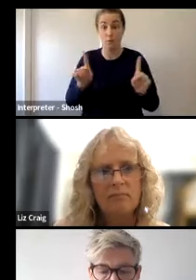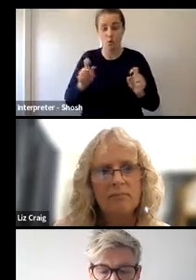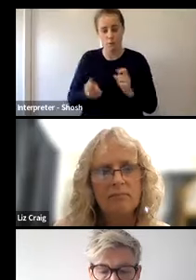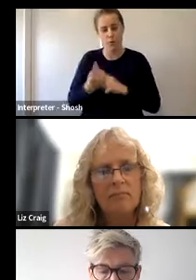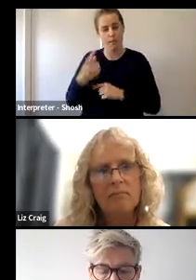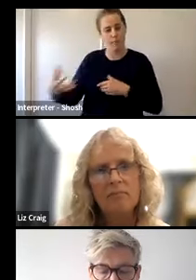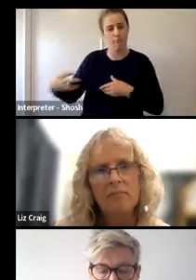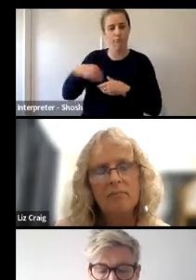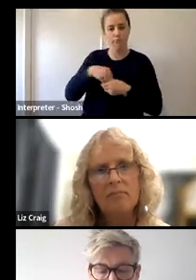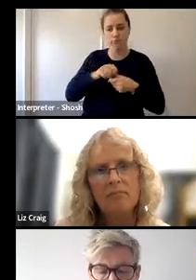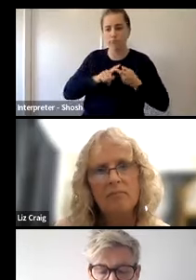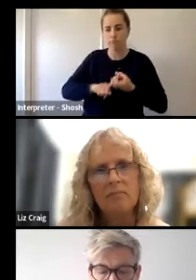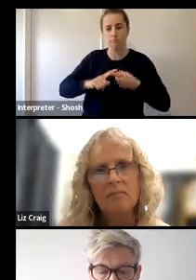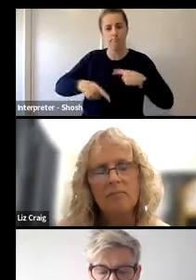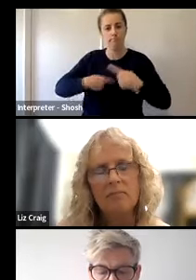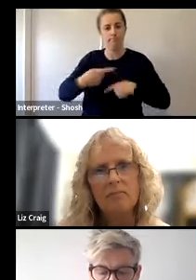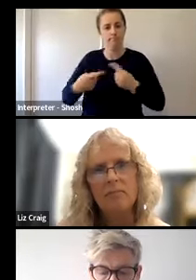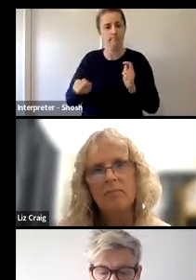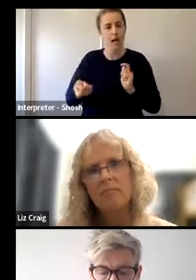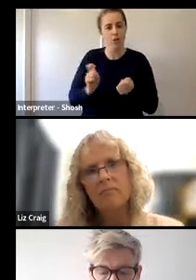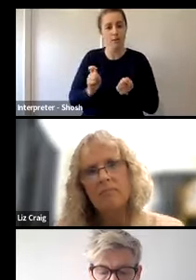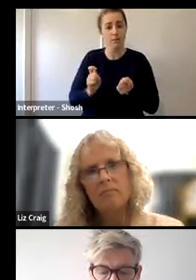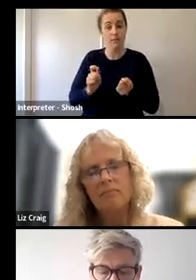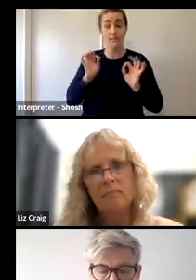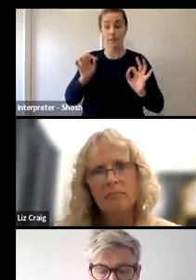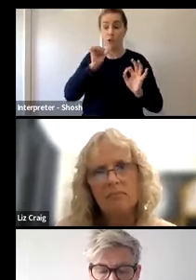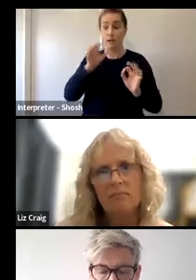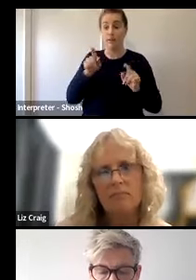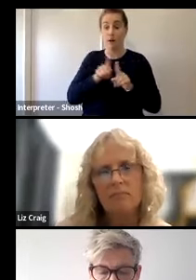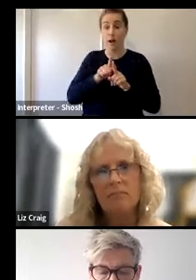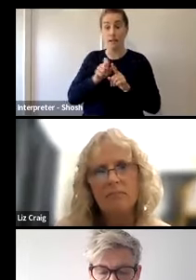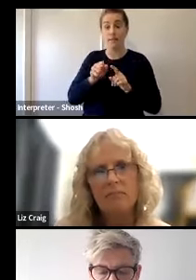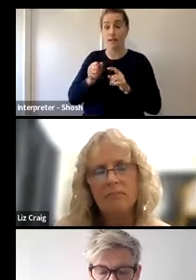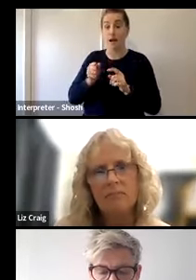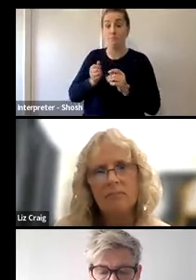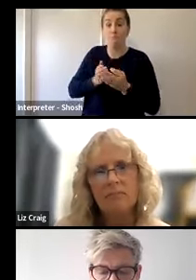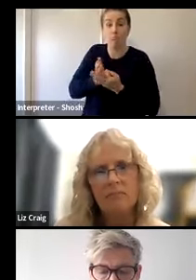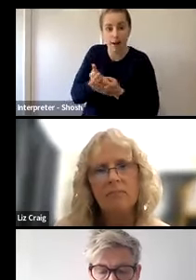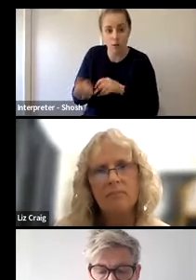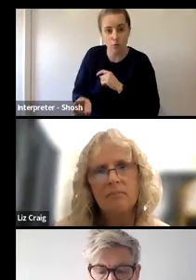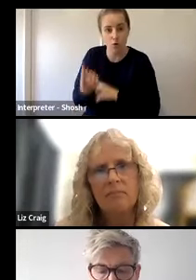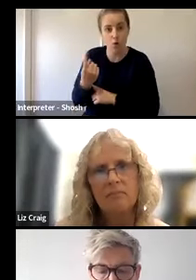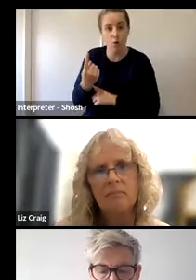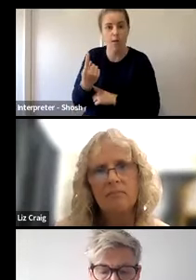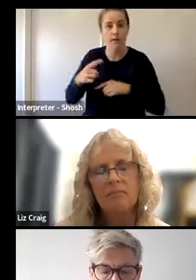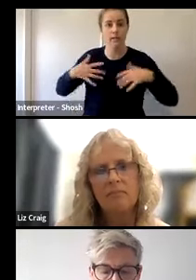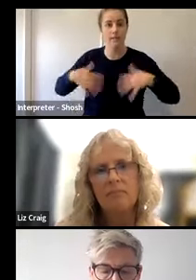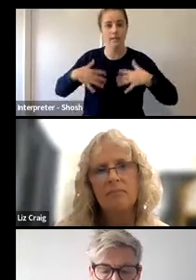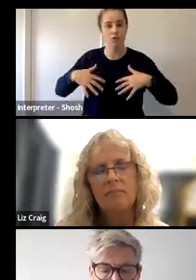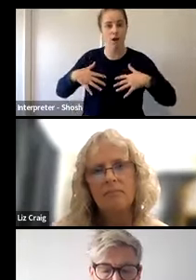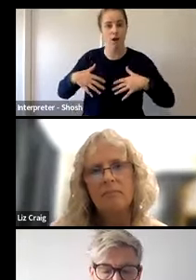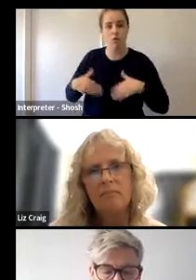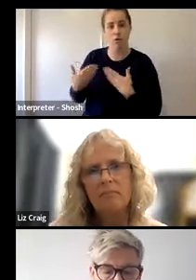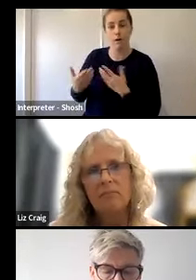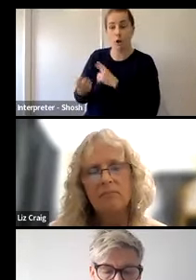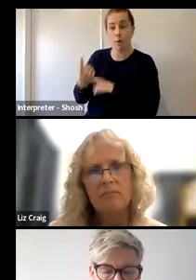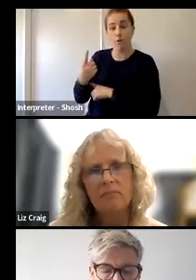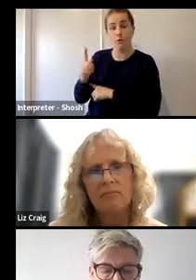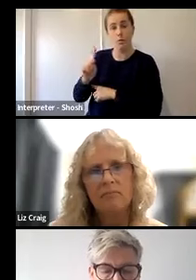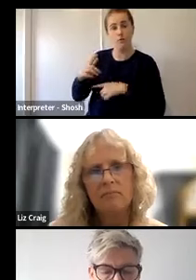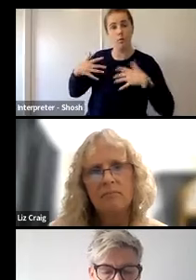happen, so that a person, especially if they've had a breakthrough seizure, is given that time an opportunity for the seizures to be